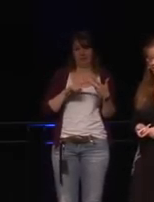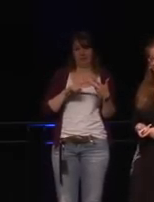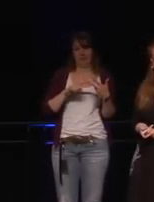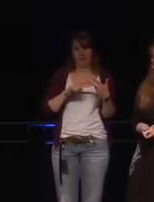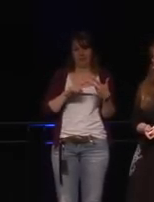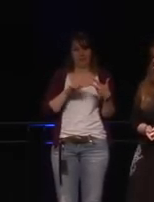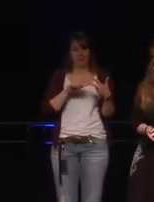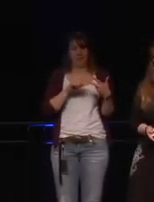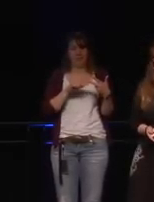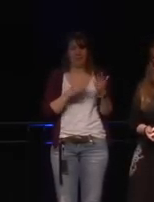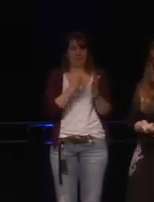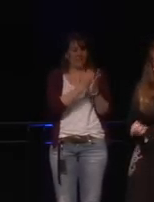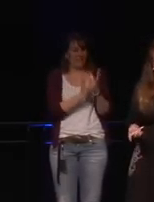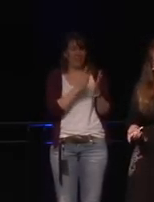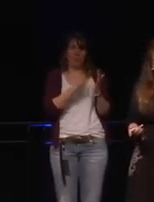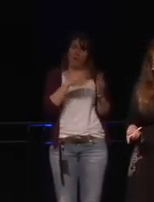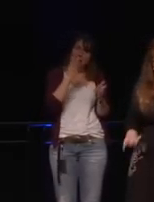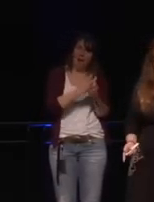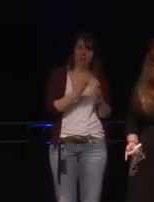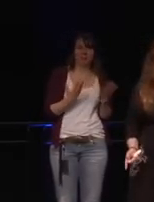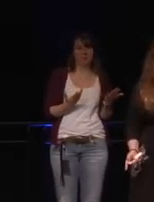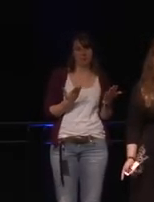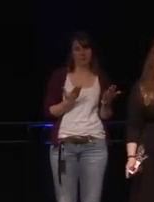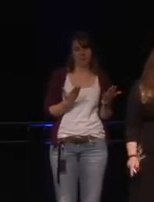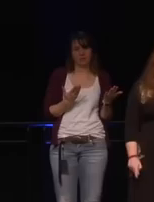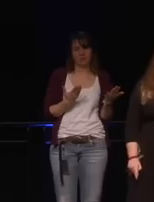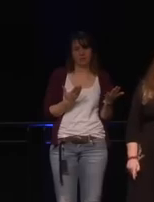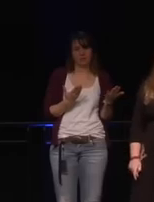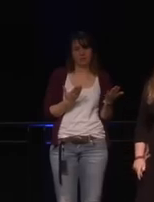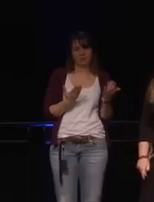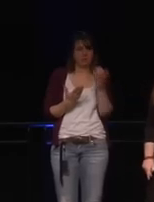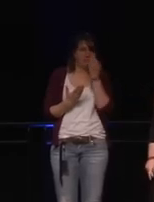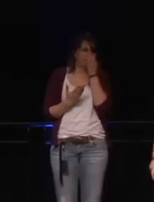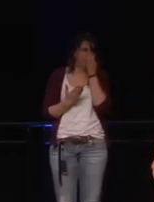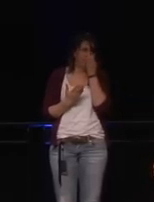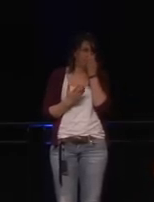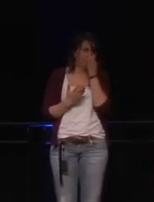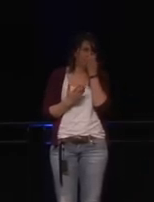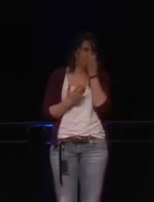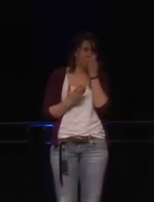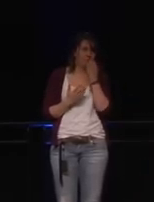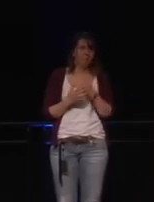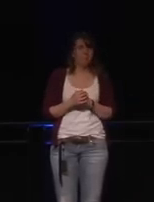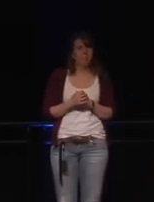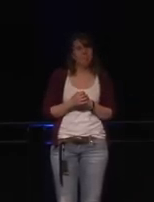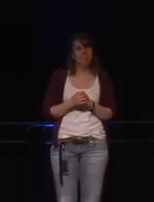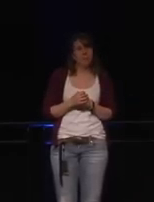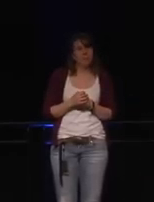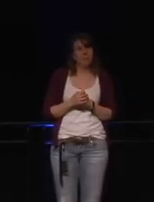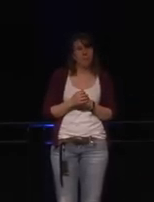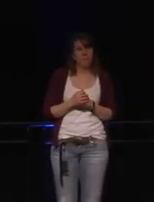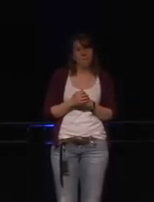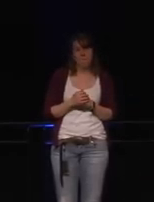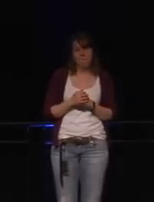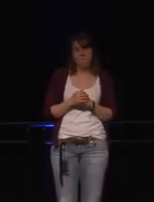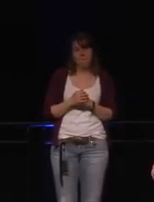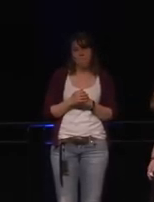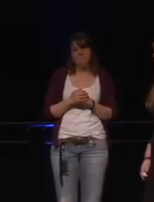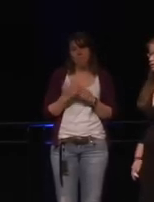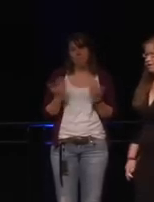And more possibilities for law enforcement. And this is very, very important because